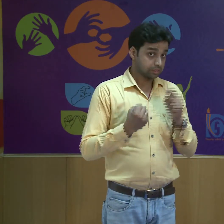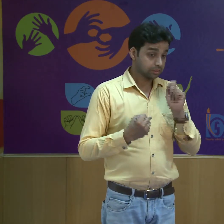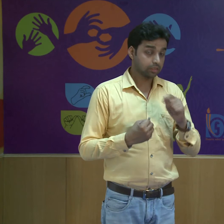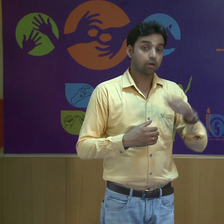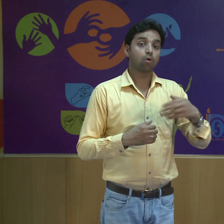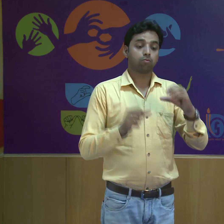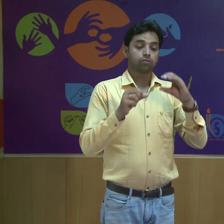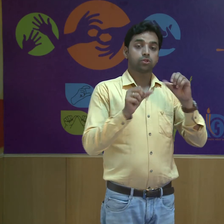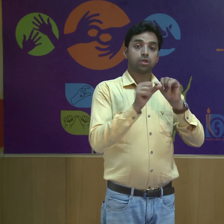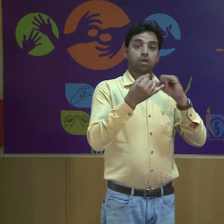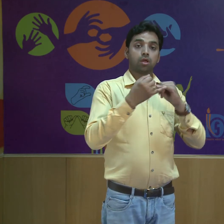Strictness of the caste system.